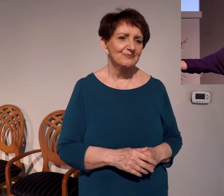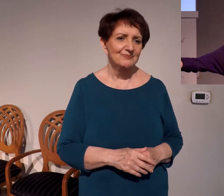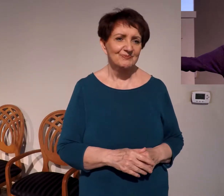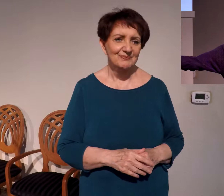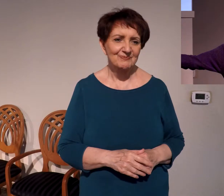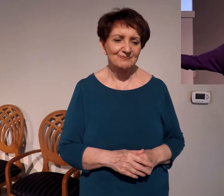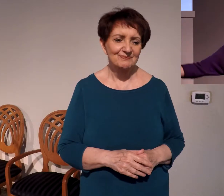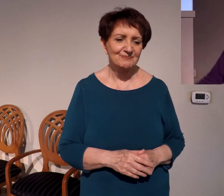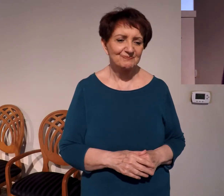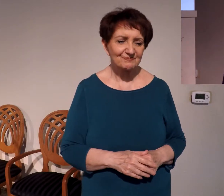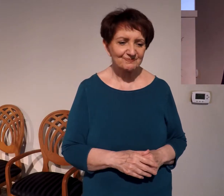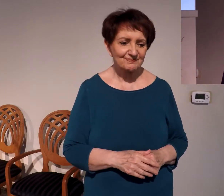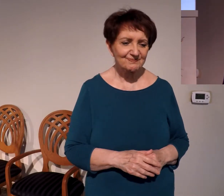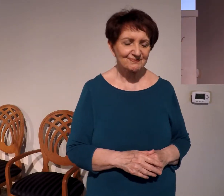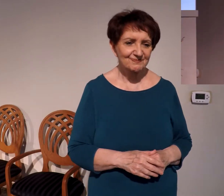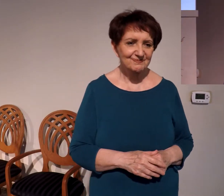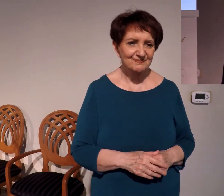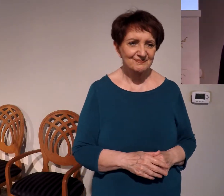me online.